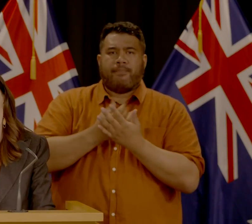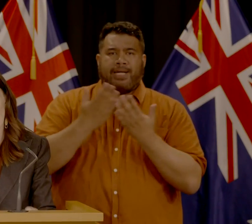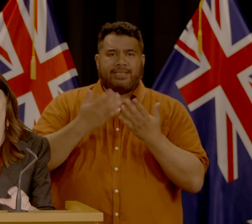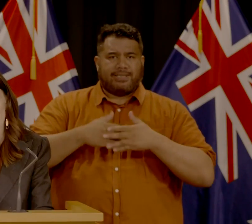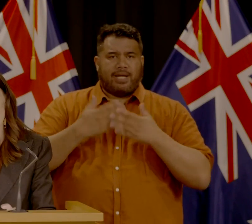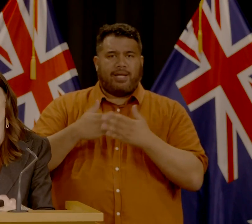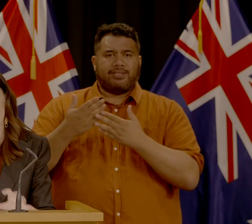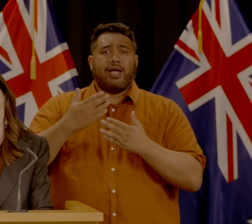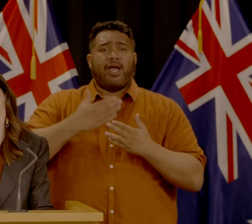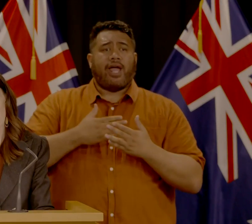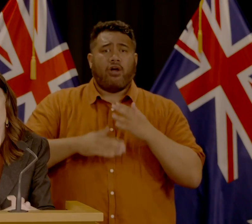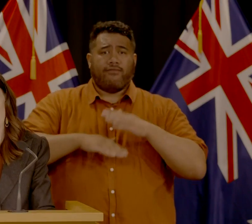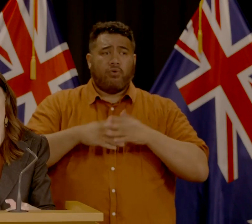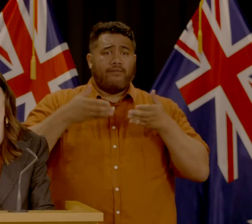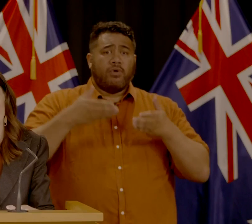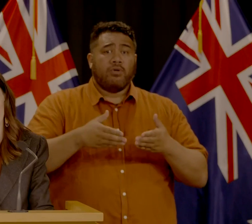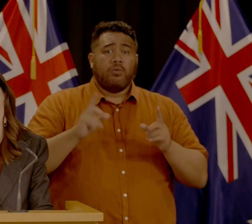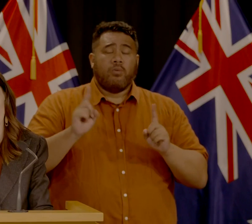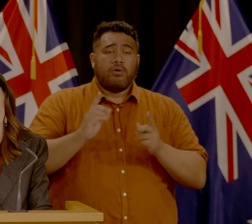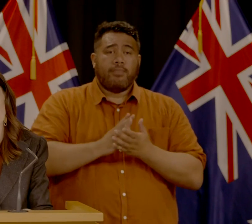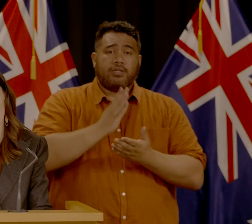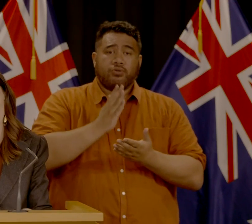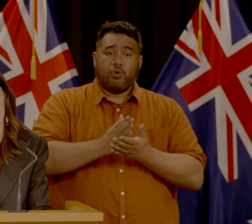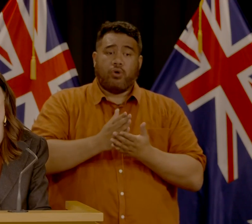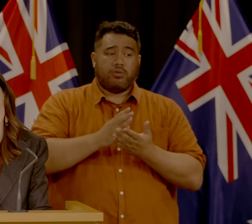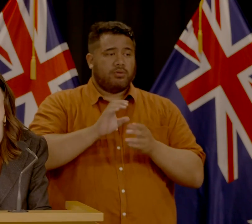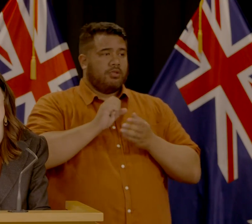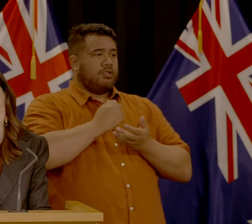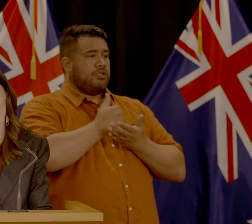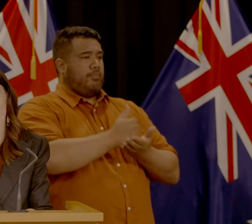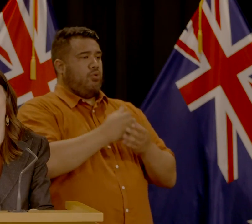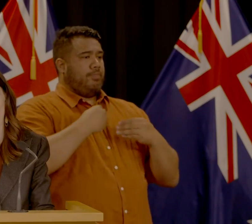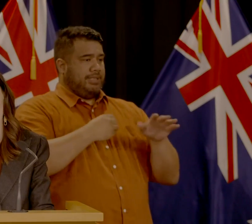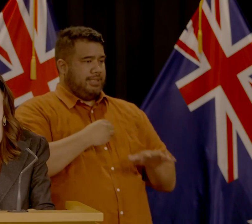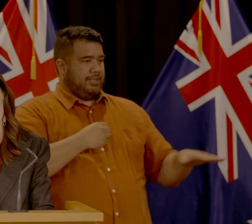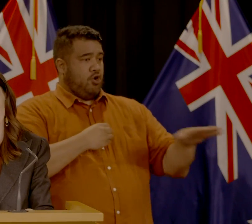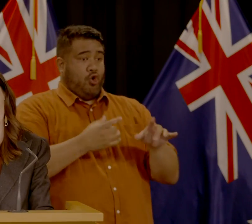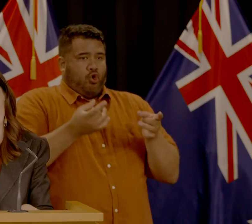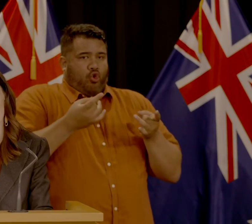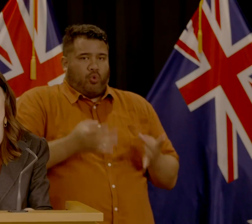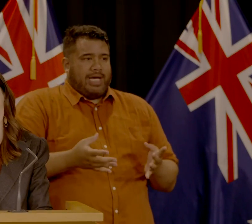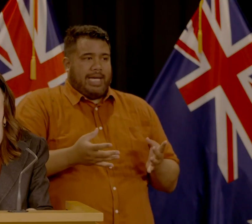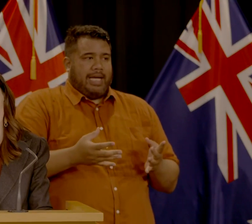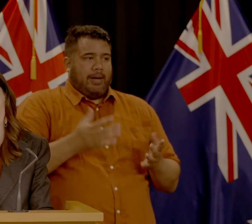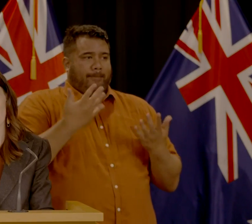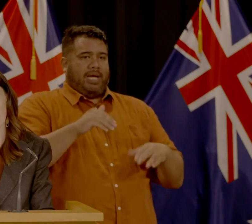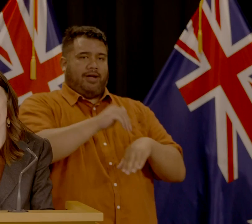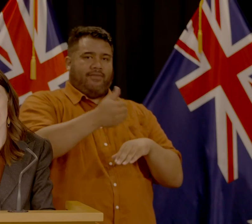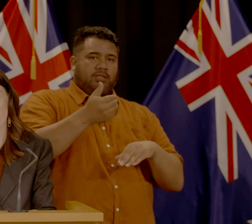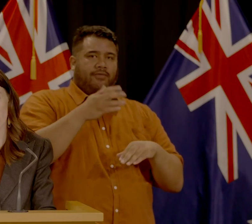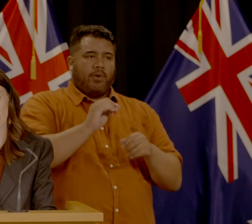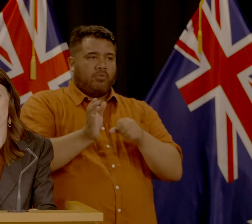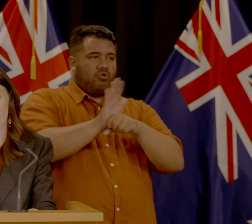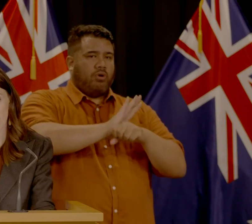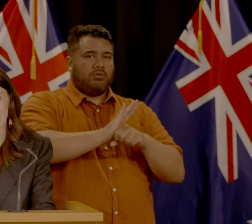now. Our absolute focus has been making sure that we support those businesses who are already feeling the effects of COVID-19